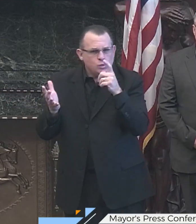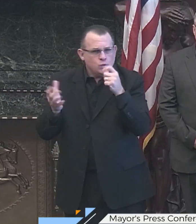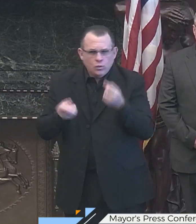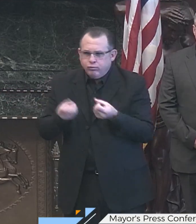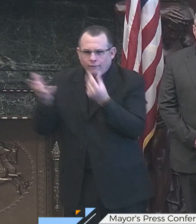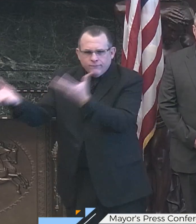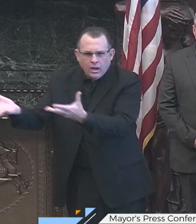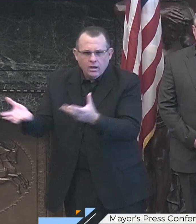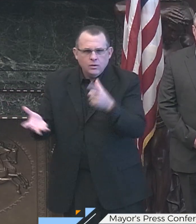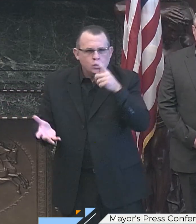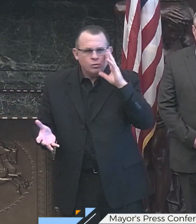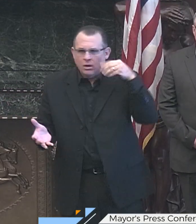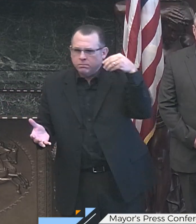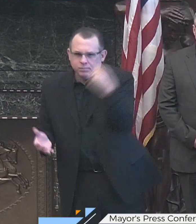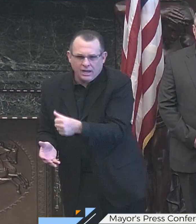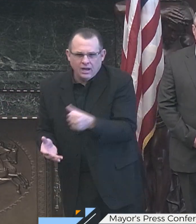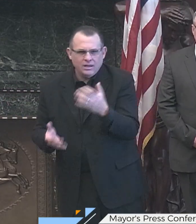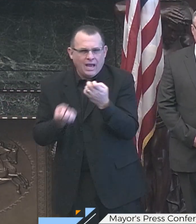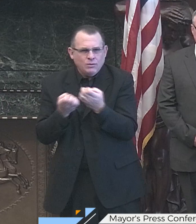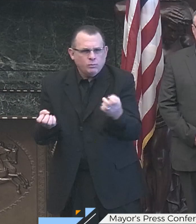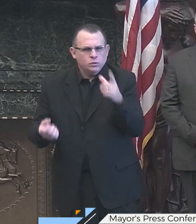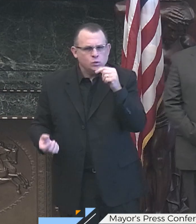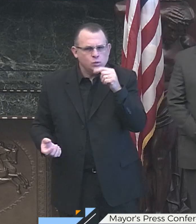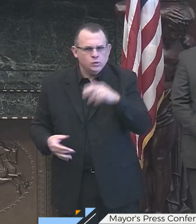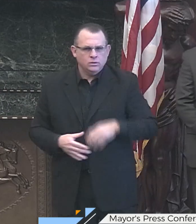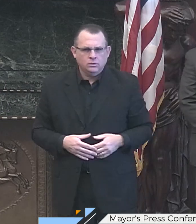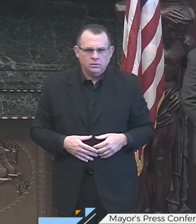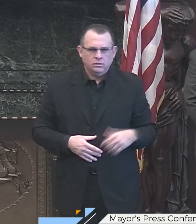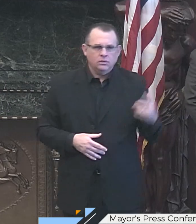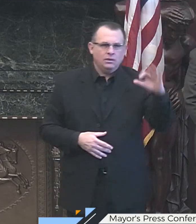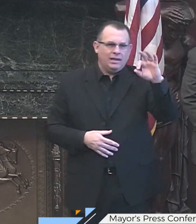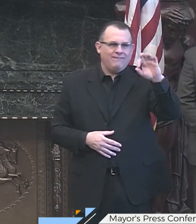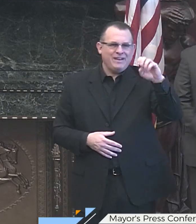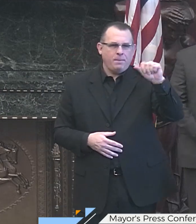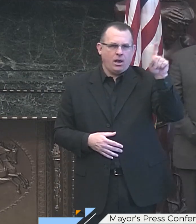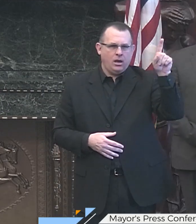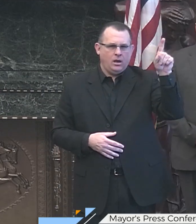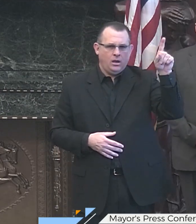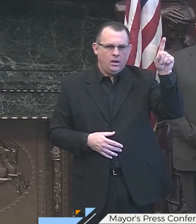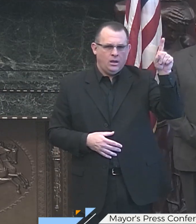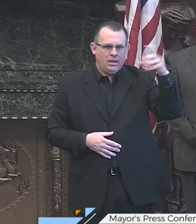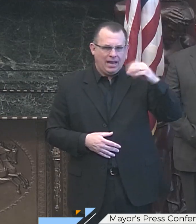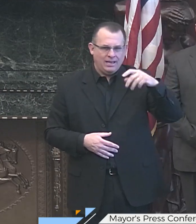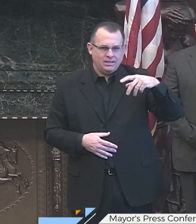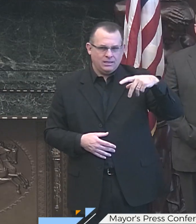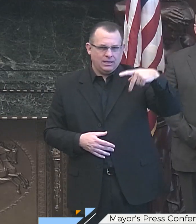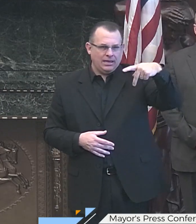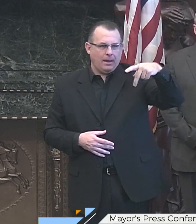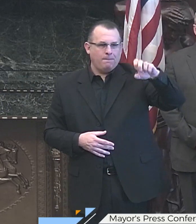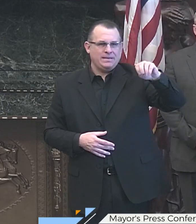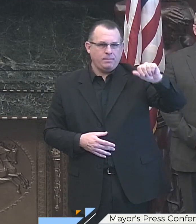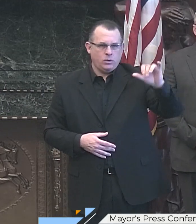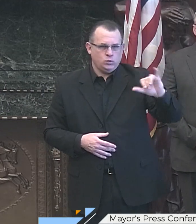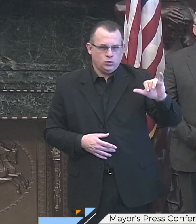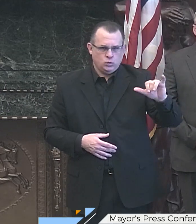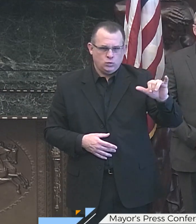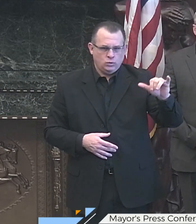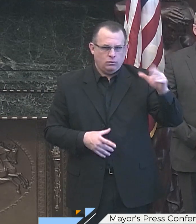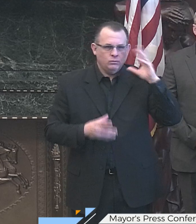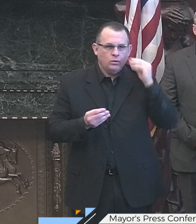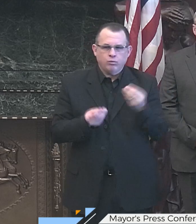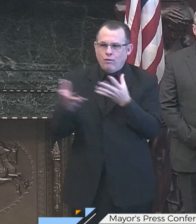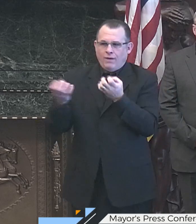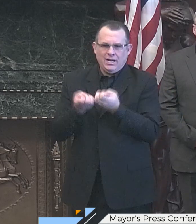it? FEMA is, through our good friends at FEMA, is providing equipment. That'll be things